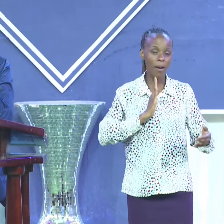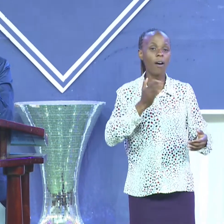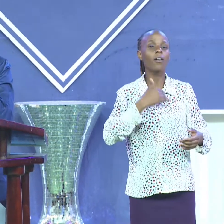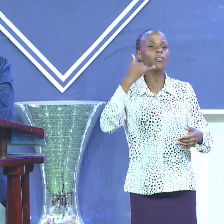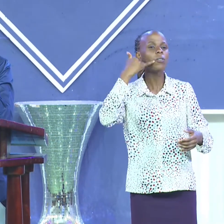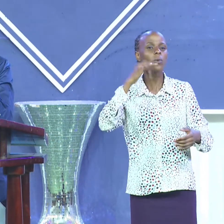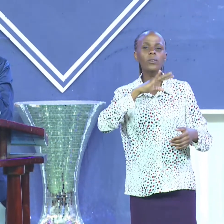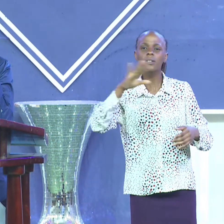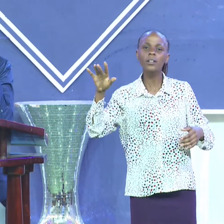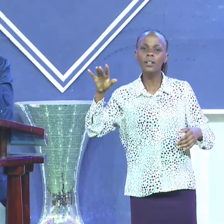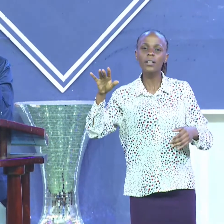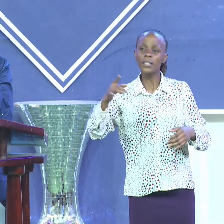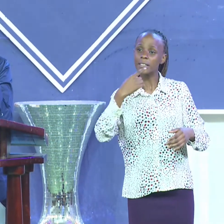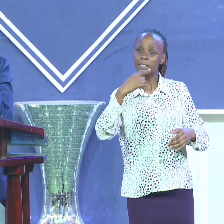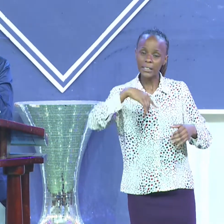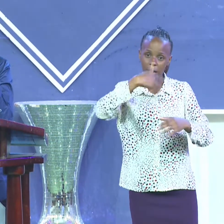our